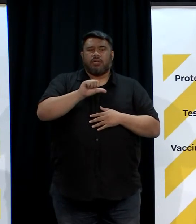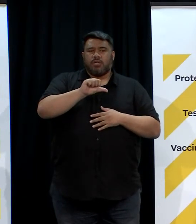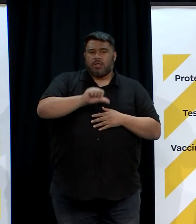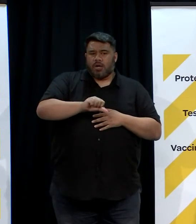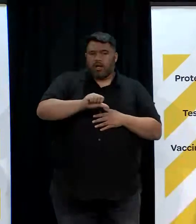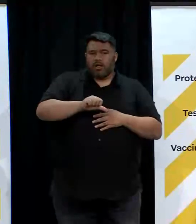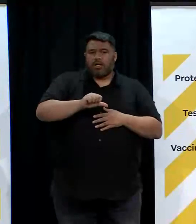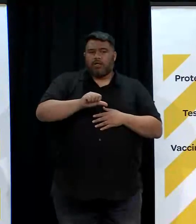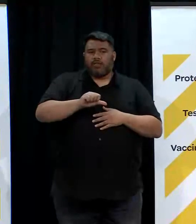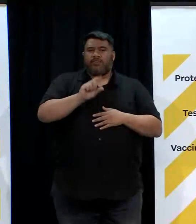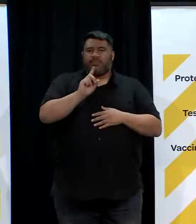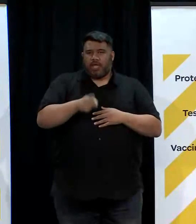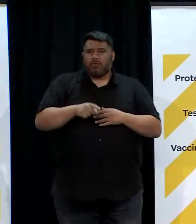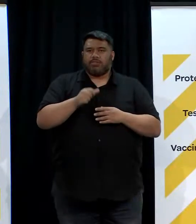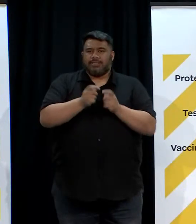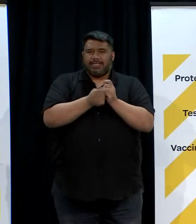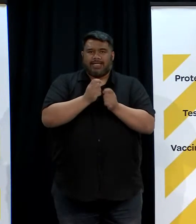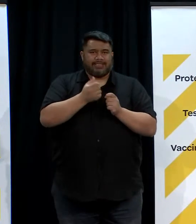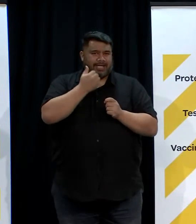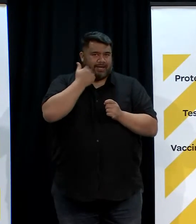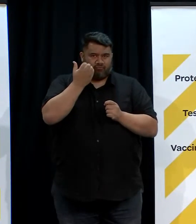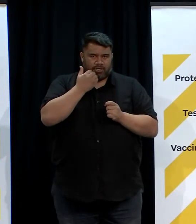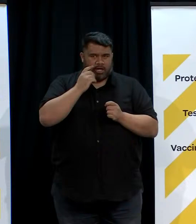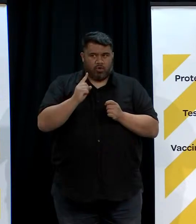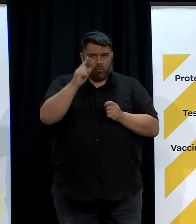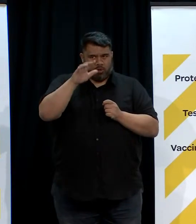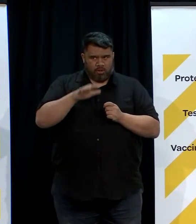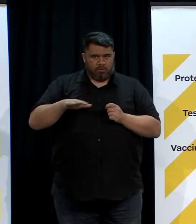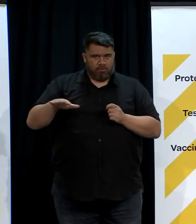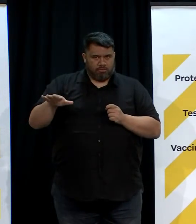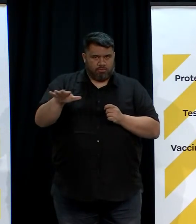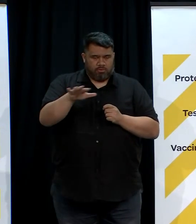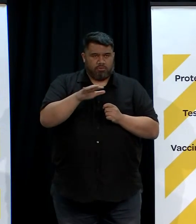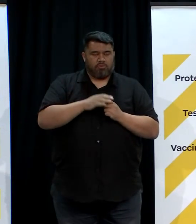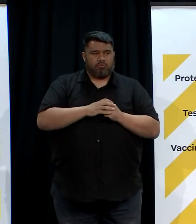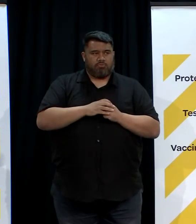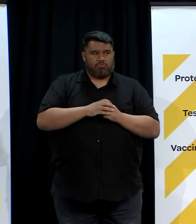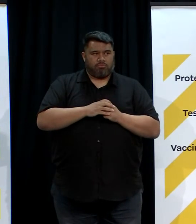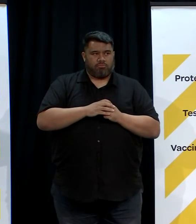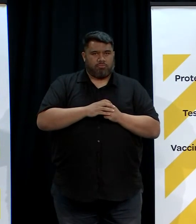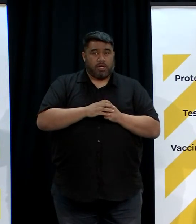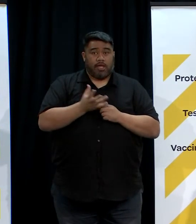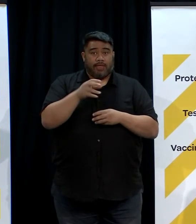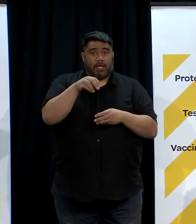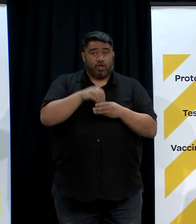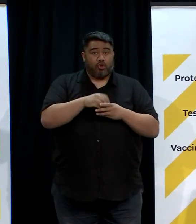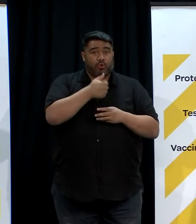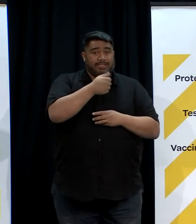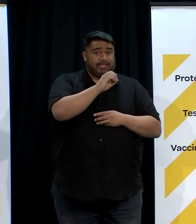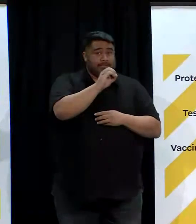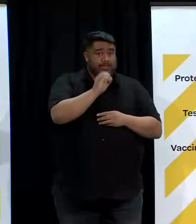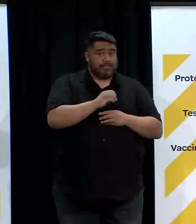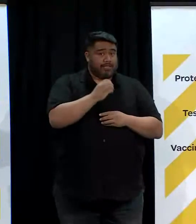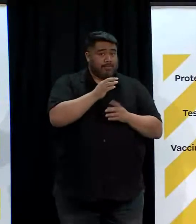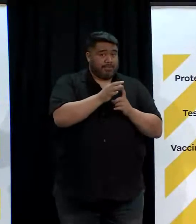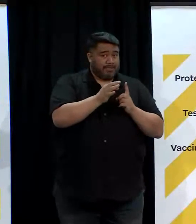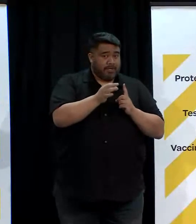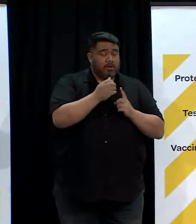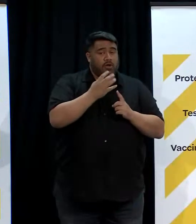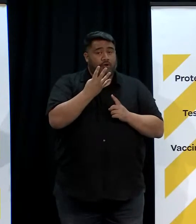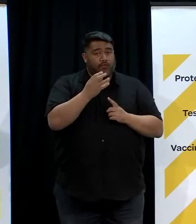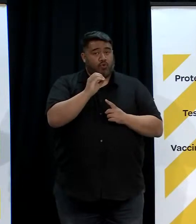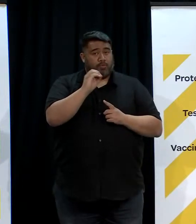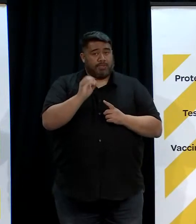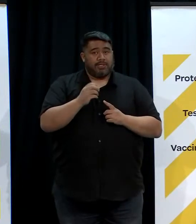and 4% of Aucklanders tested just in the last 6 days, including 6% of Pacific and 4% of Māori. So there's been some